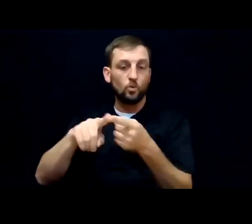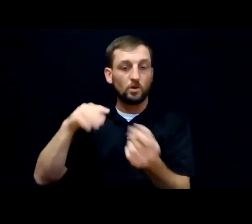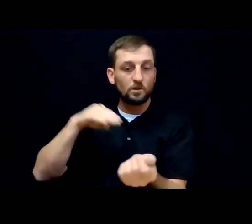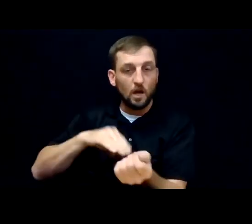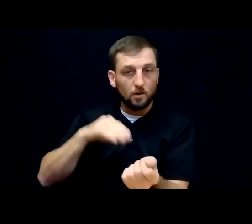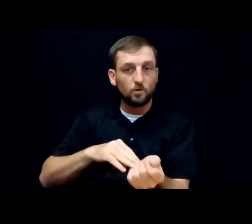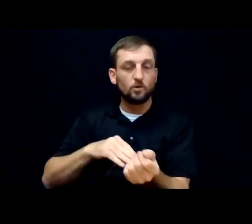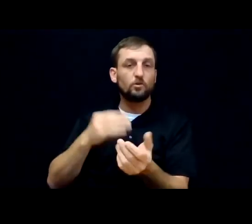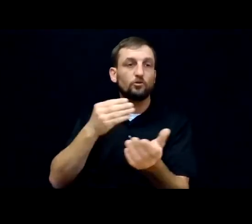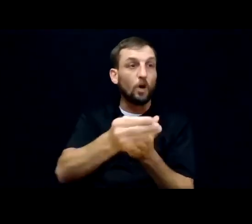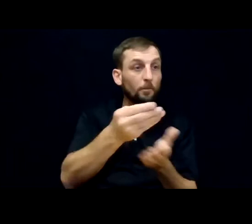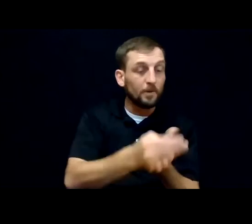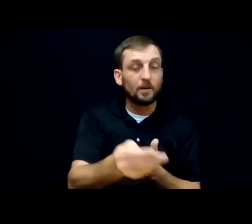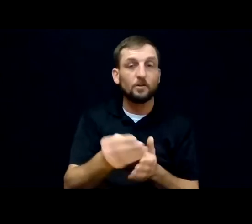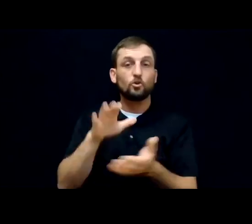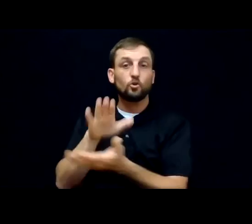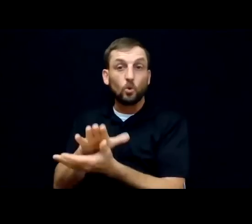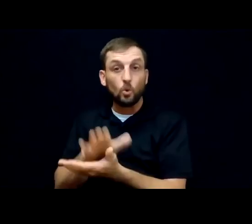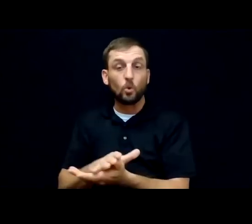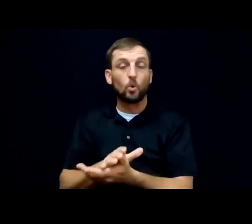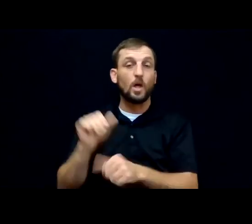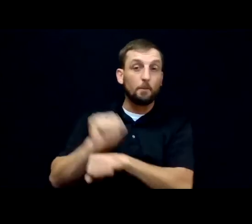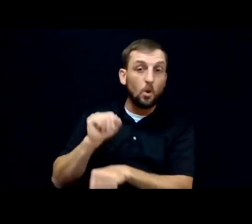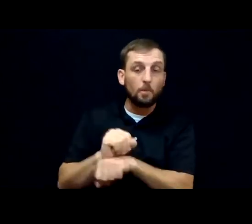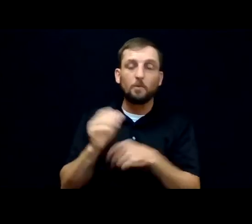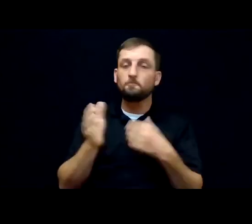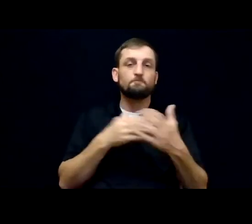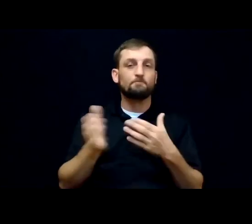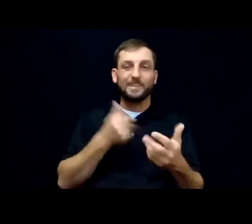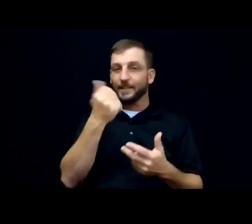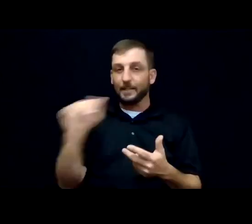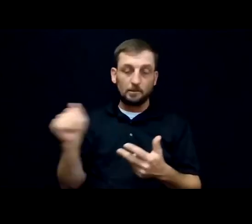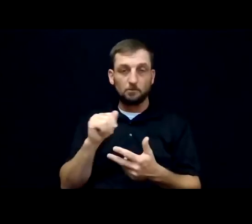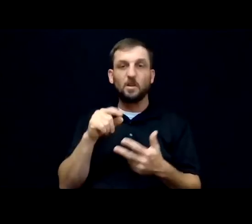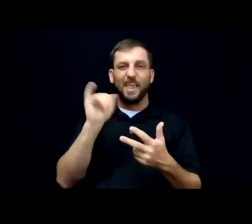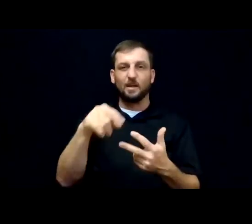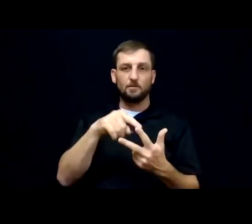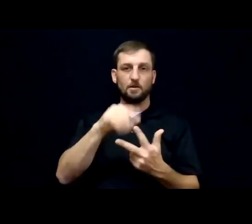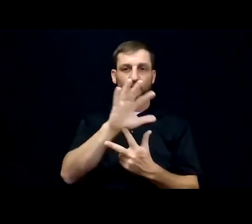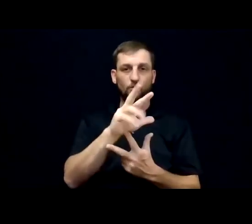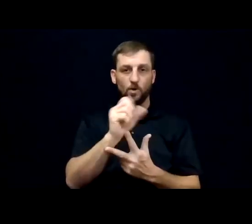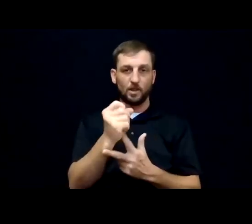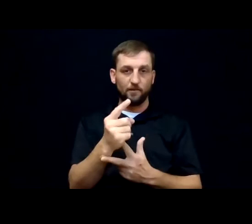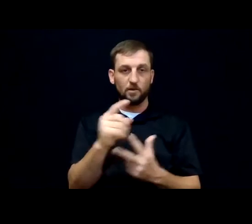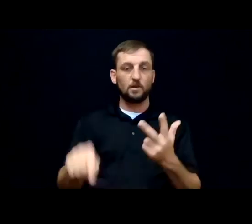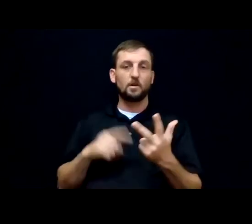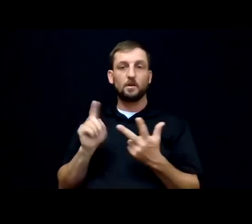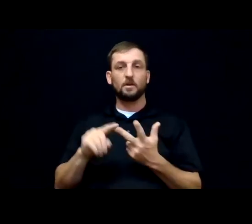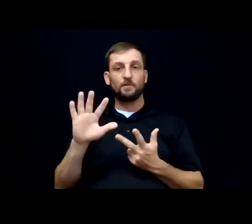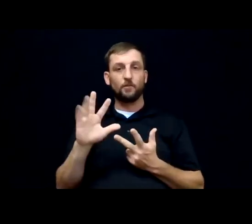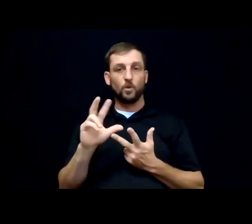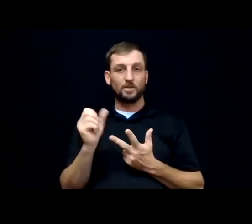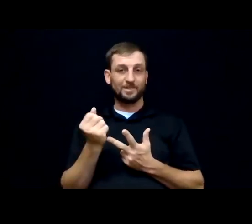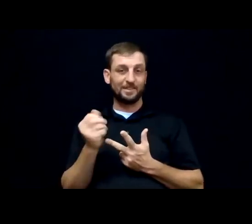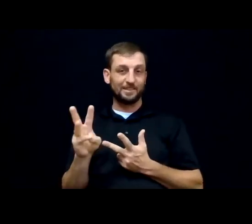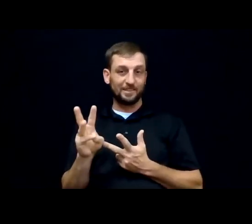school, employment, anything you could think of. That's what the 5311 program is for. Then we have the 5316, which is the Job